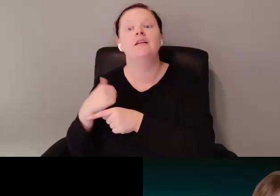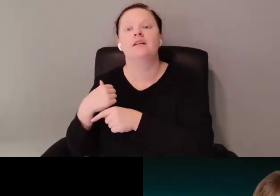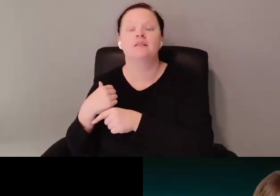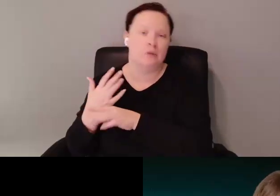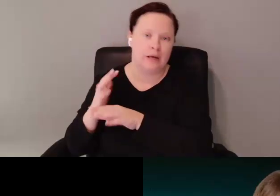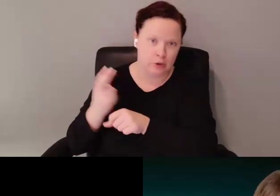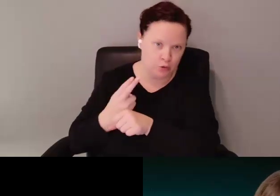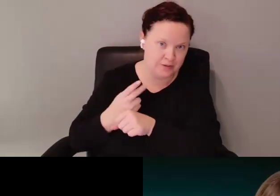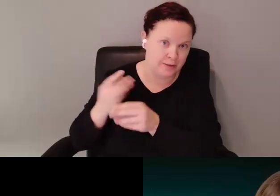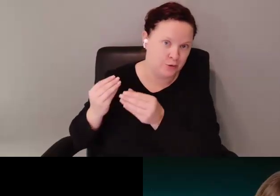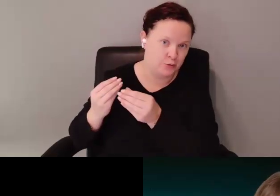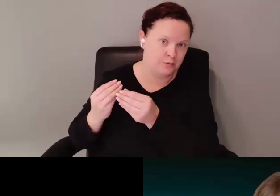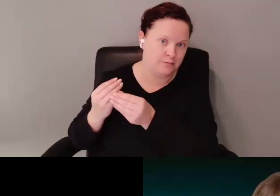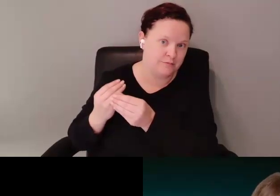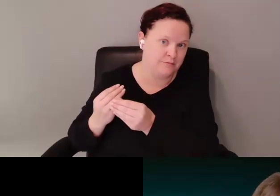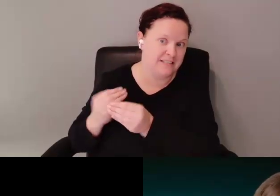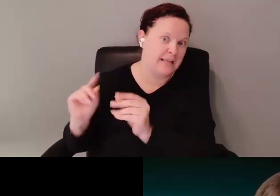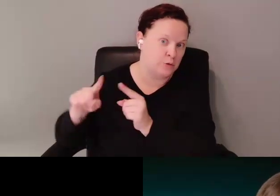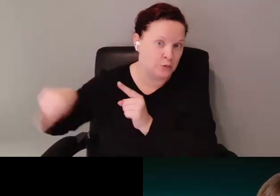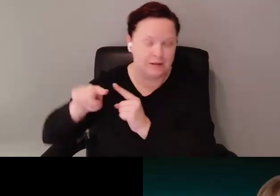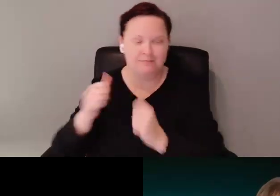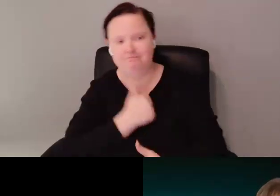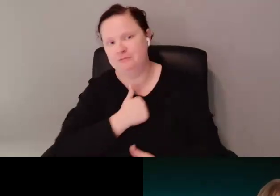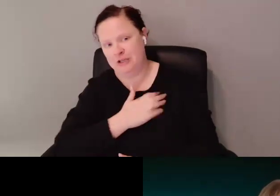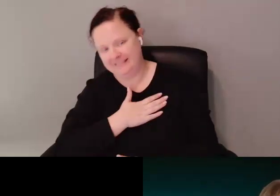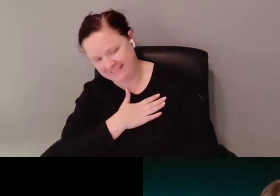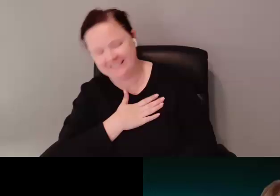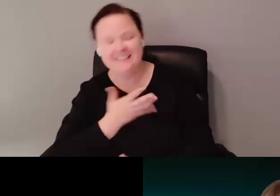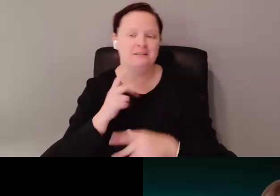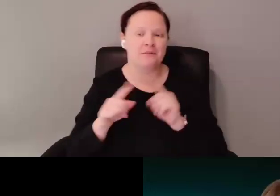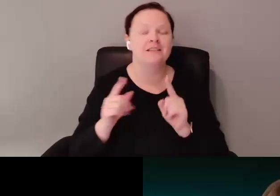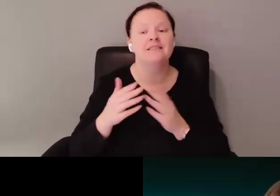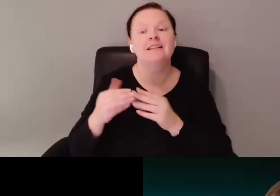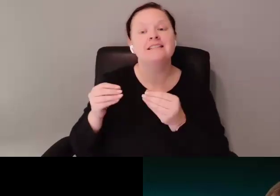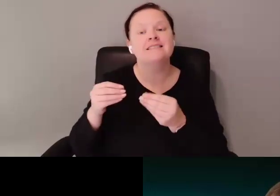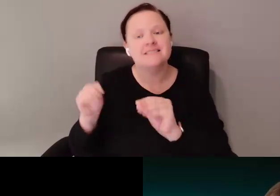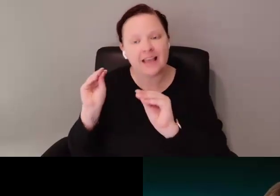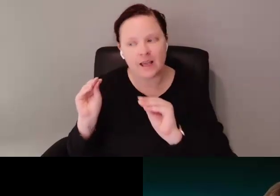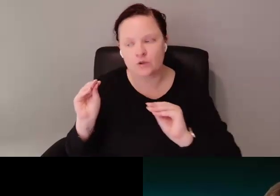them. So sorry guys, but I'm using it on you. Sales is